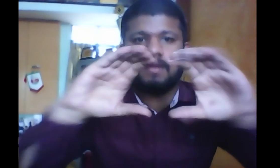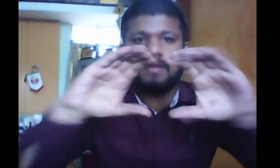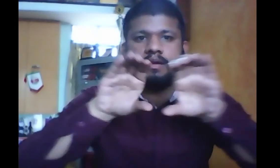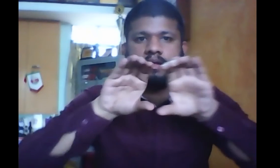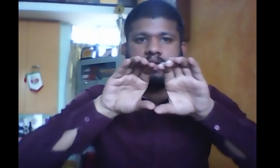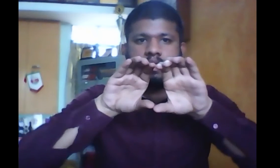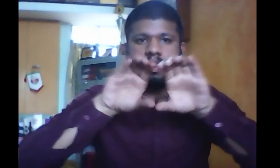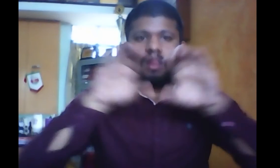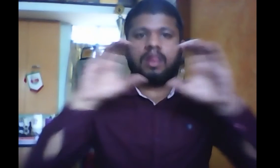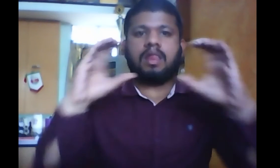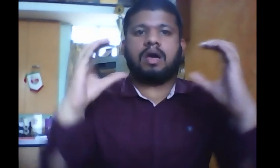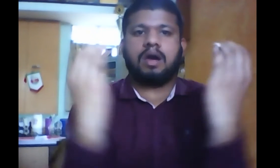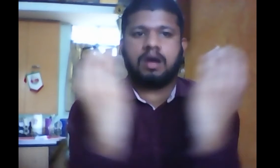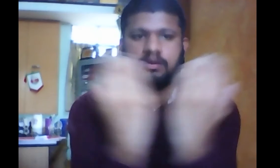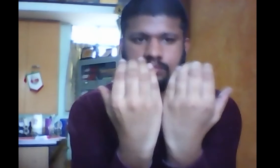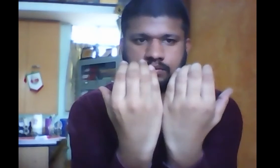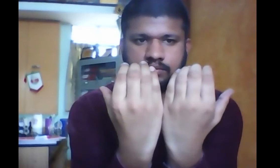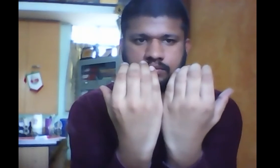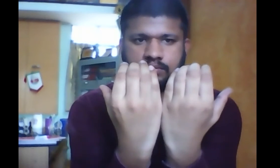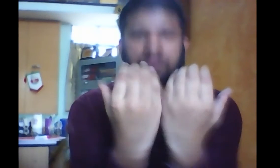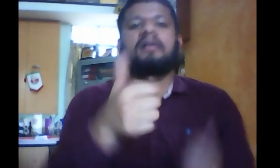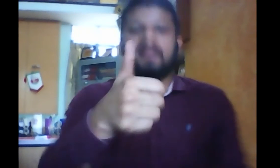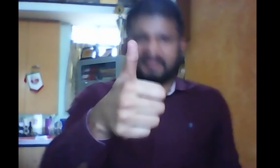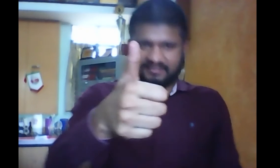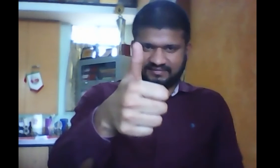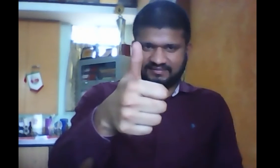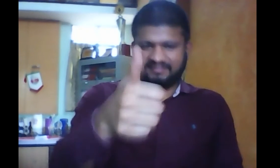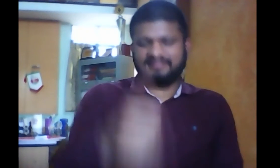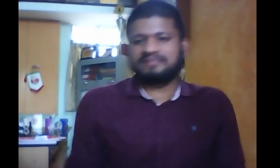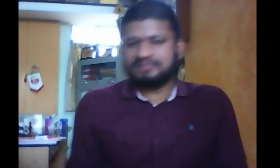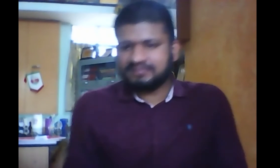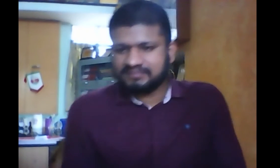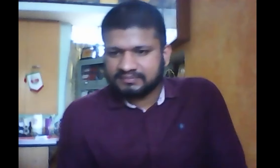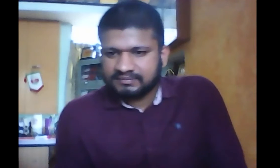Class. This is classroom. Good.